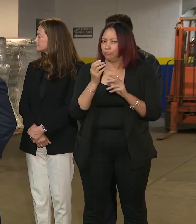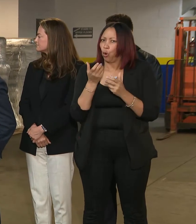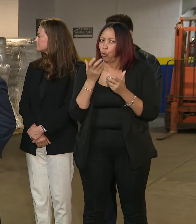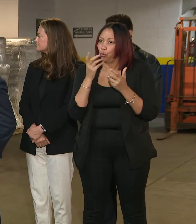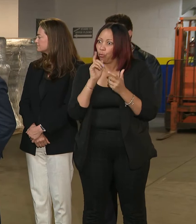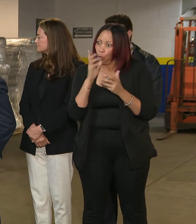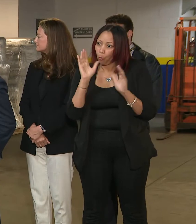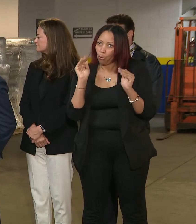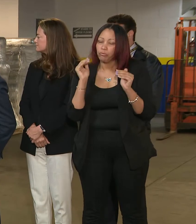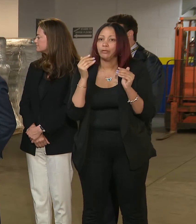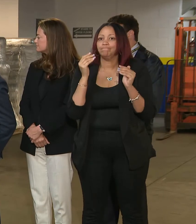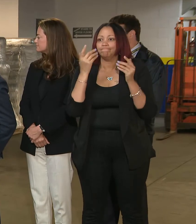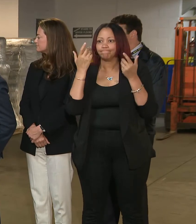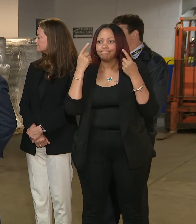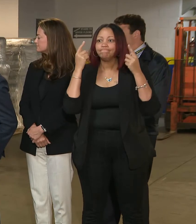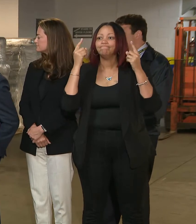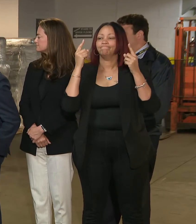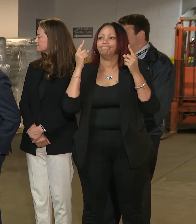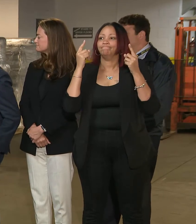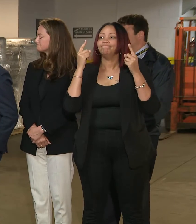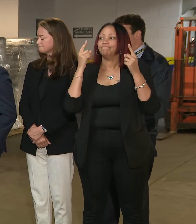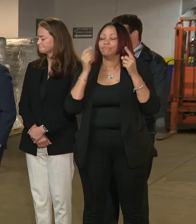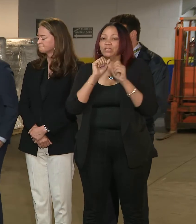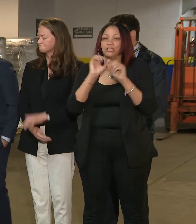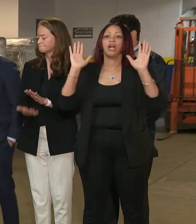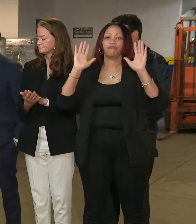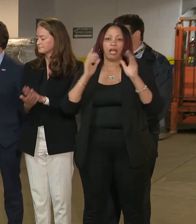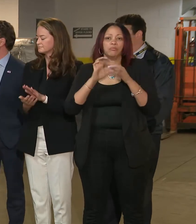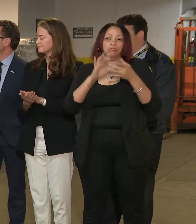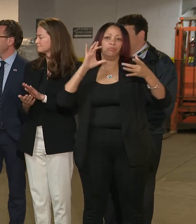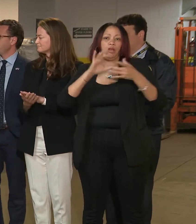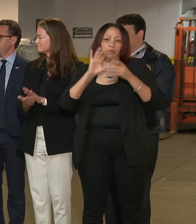to that sacrifice that you're making being away from your family. So thank you. Thank you.